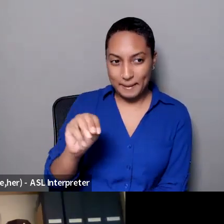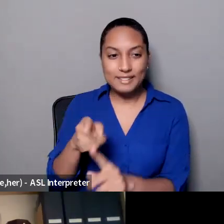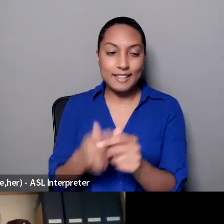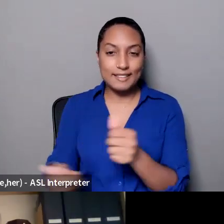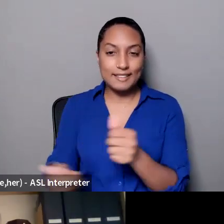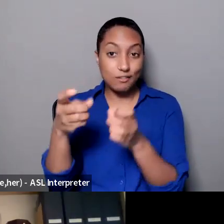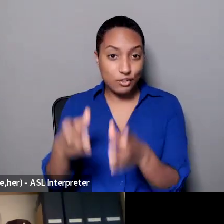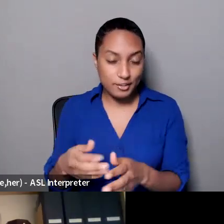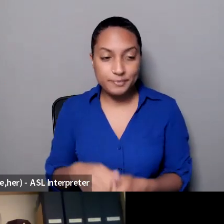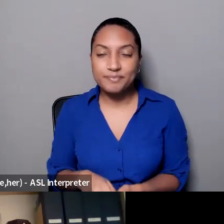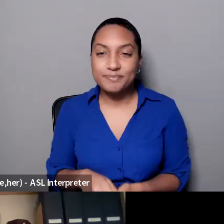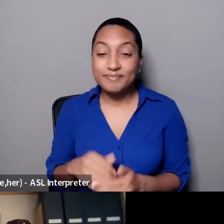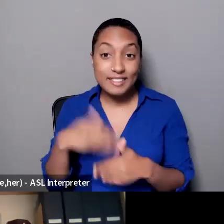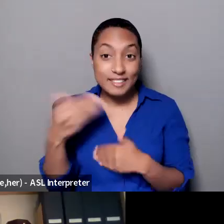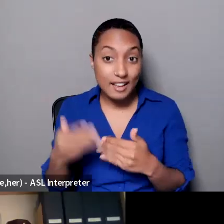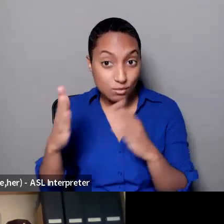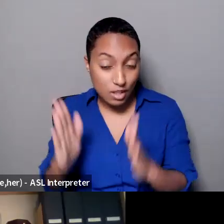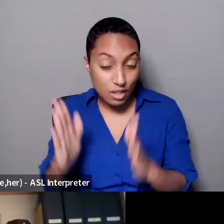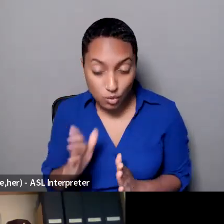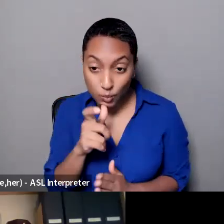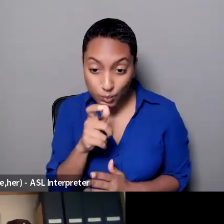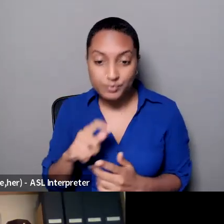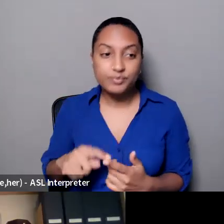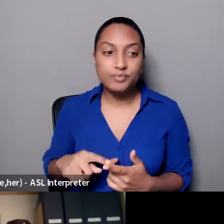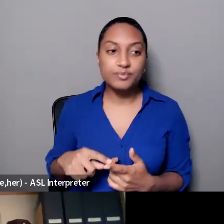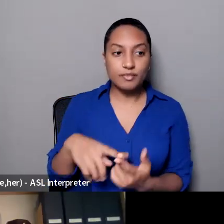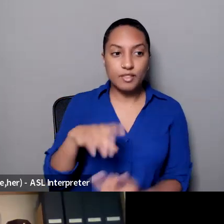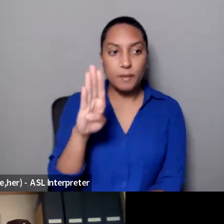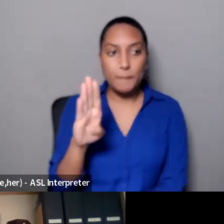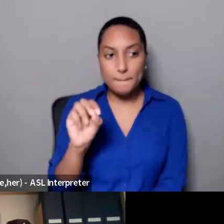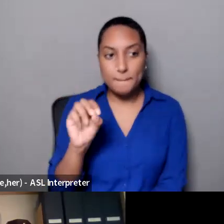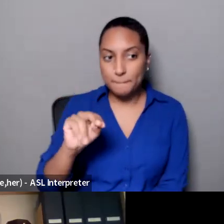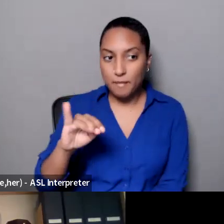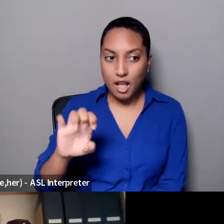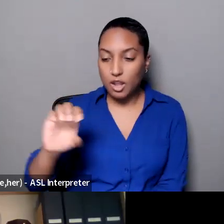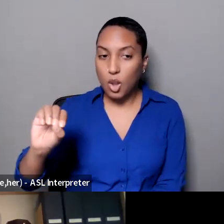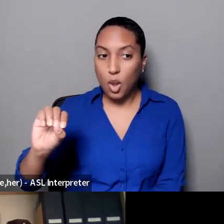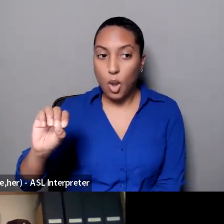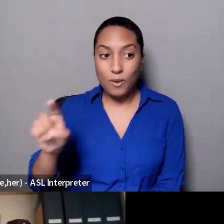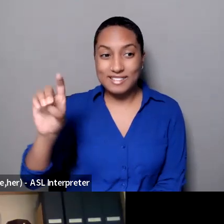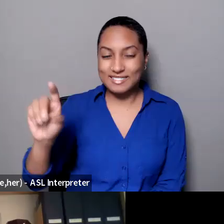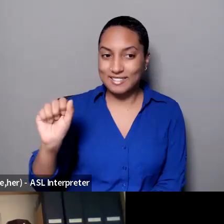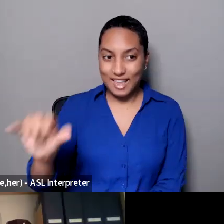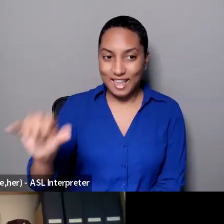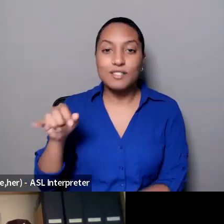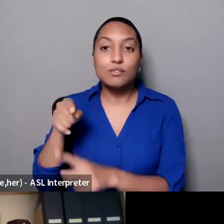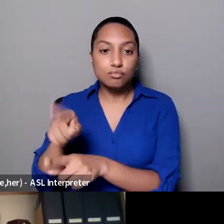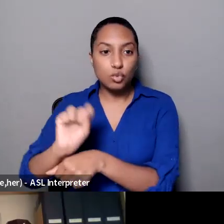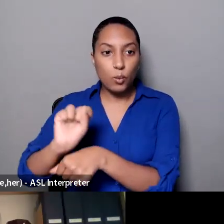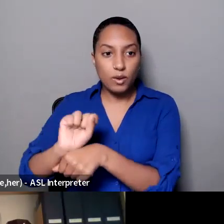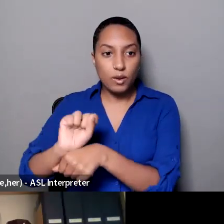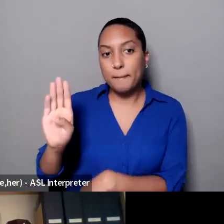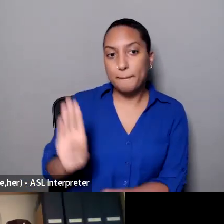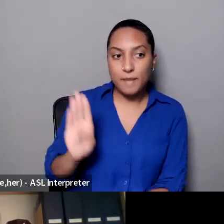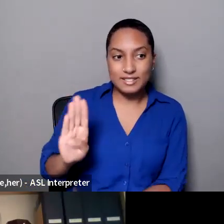O'Day, Ph.D. She is the former director of the Boston Center for Independent Living, the Southwest Center